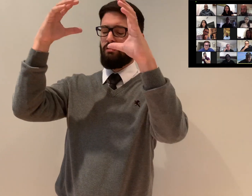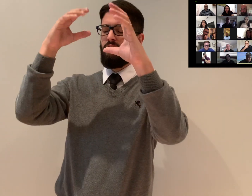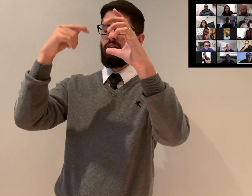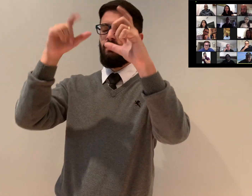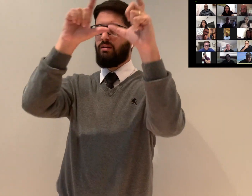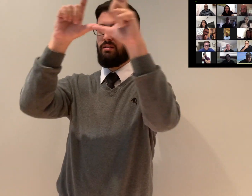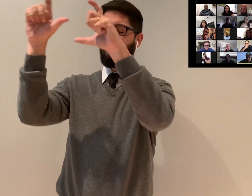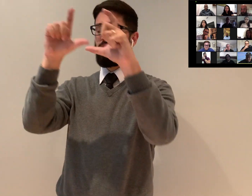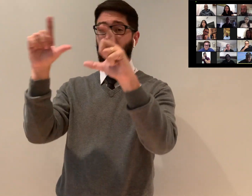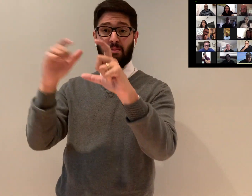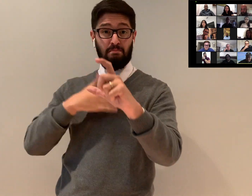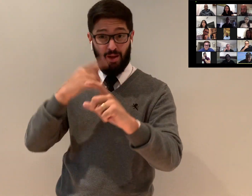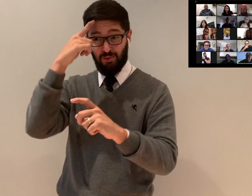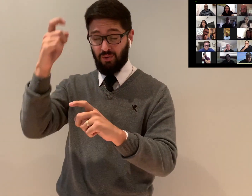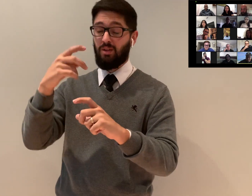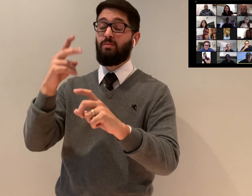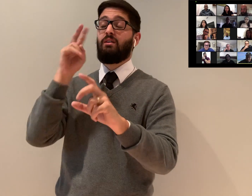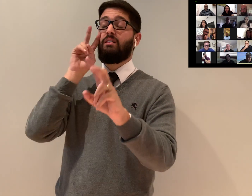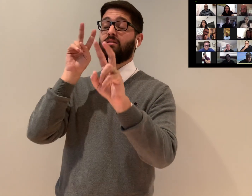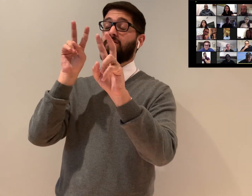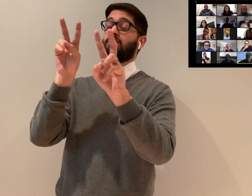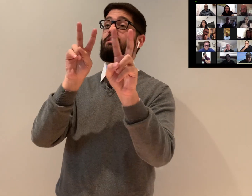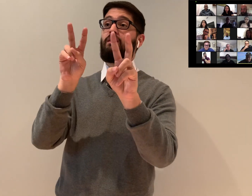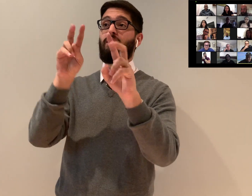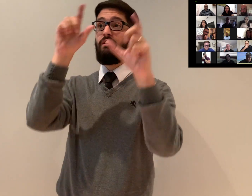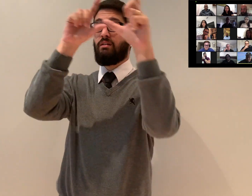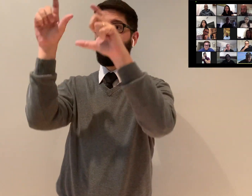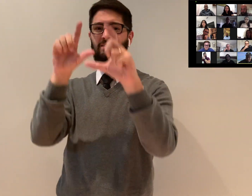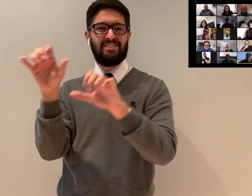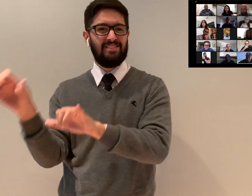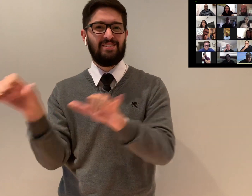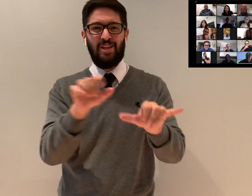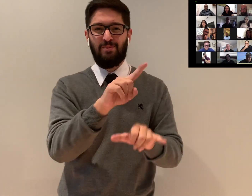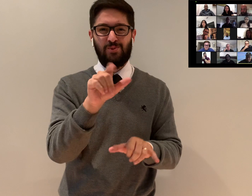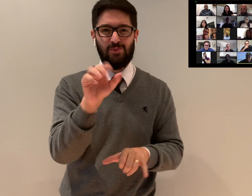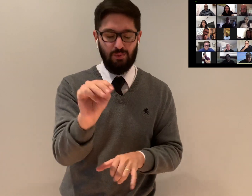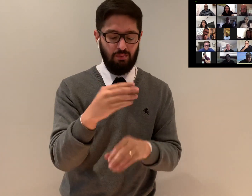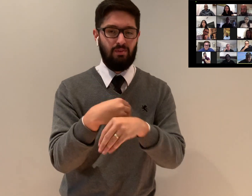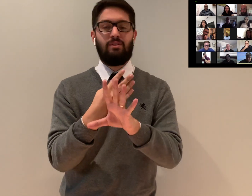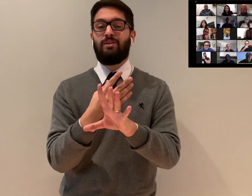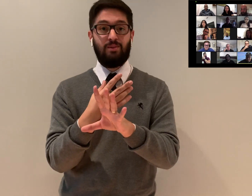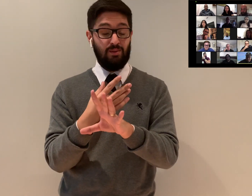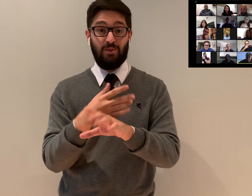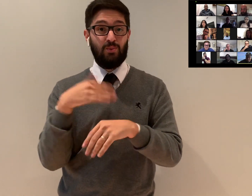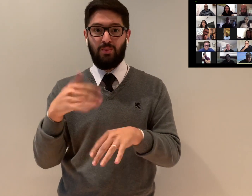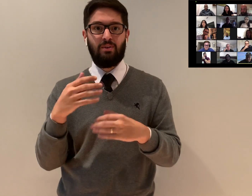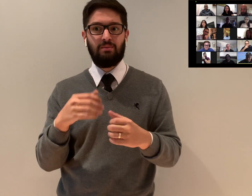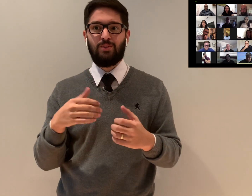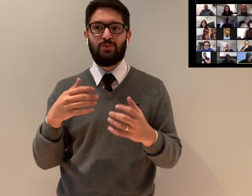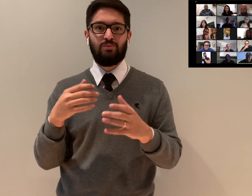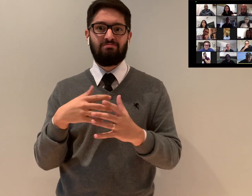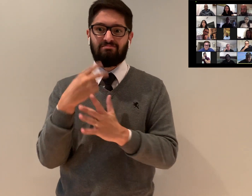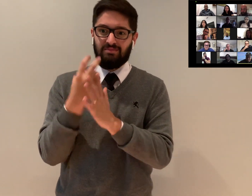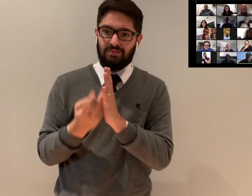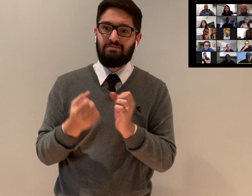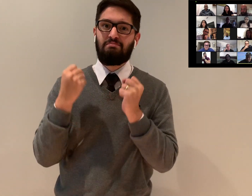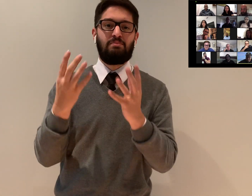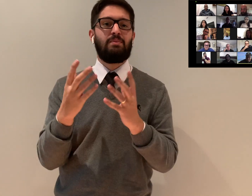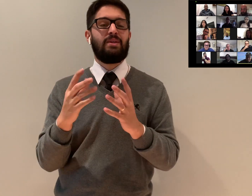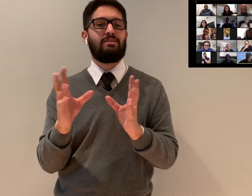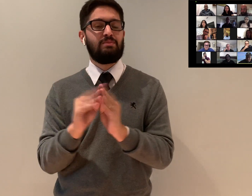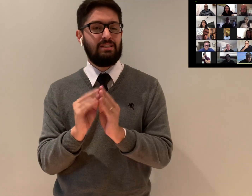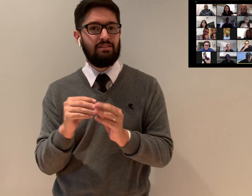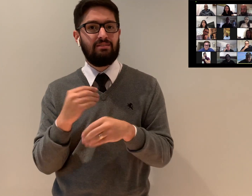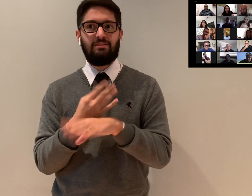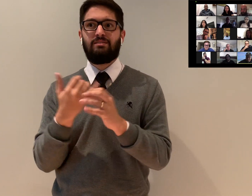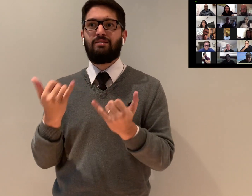with quadrants. In my dreams, I see the grid that you see in a Zoom video chat. That's how many meetings